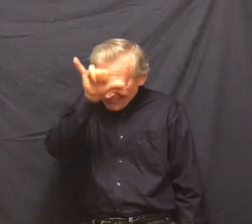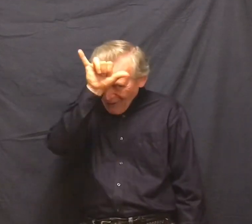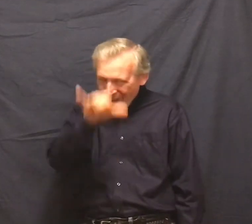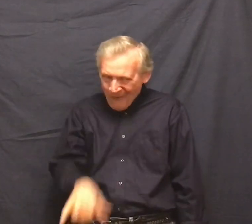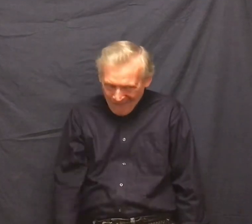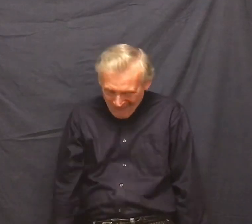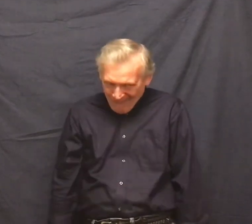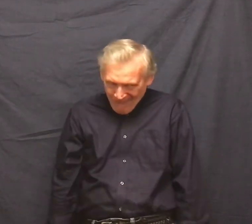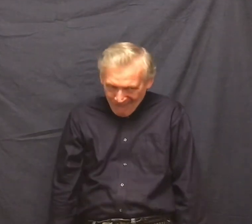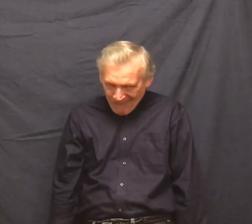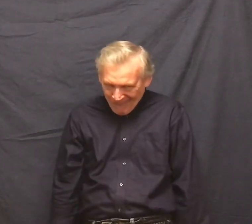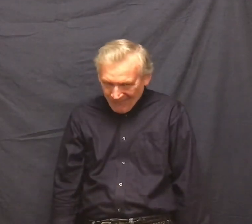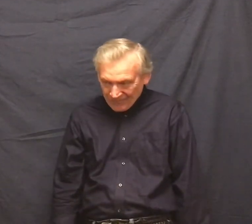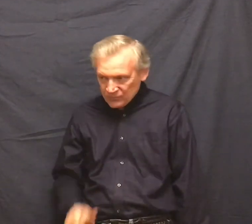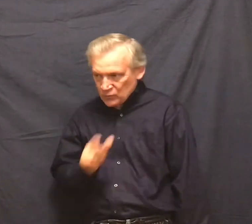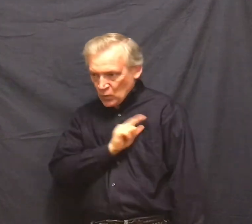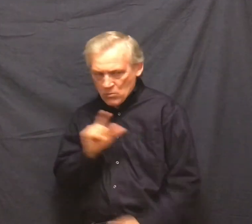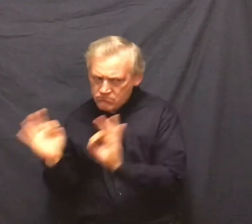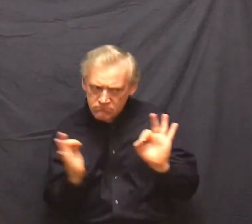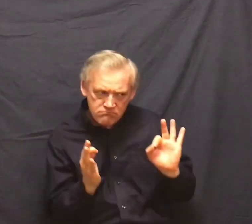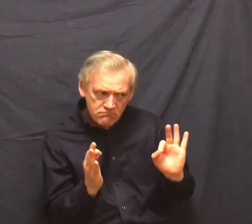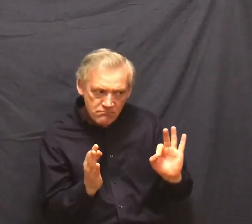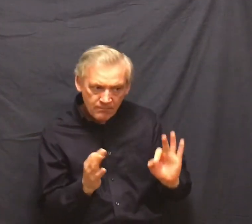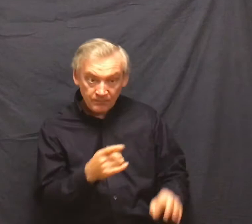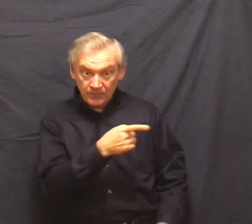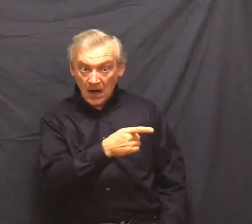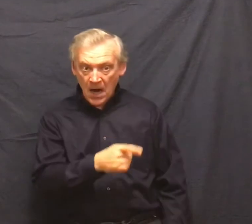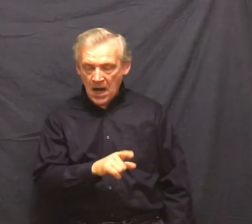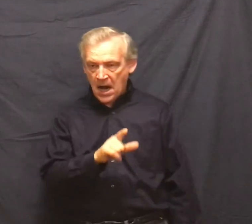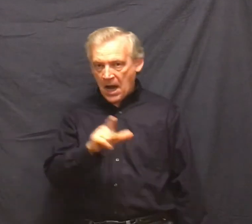George scowled at him, and Lenny dropped his head in shame at having forgotten.